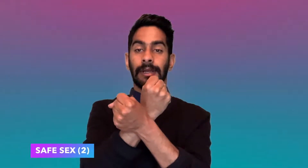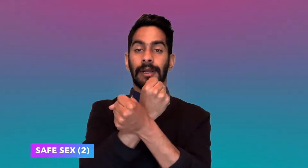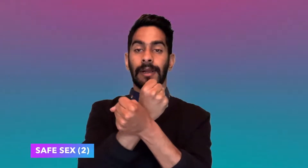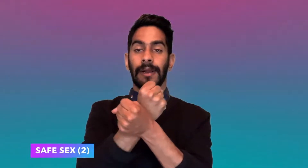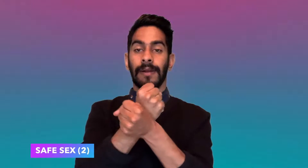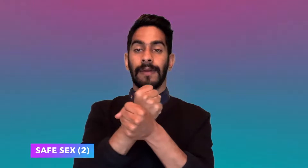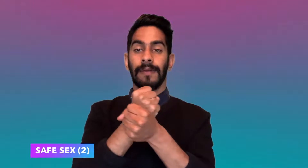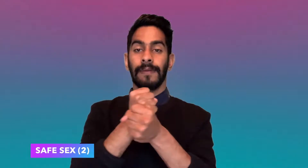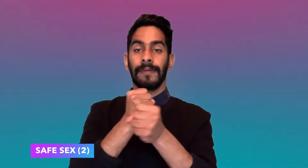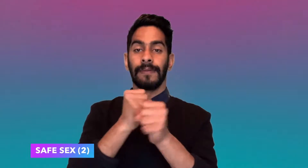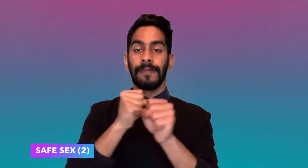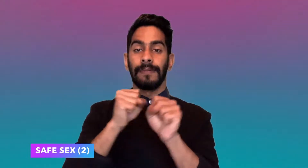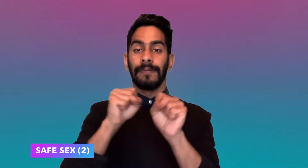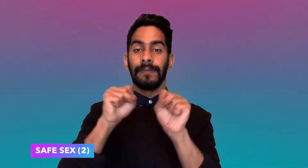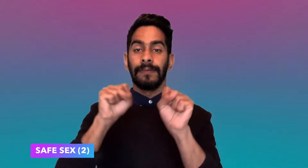Safe,